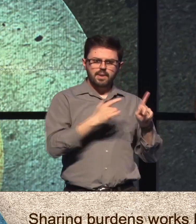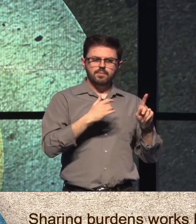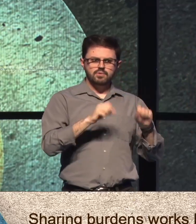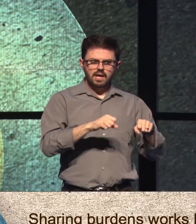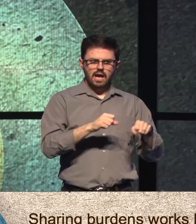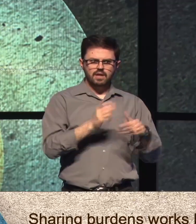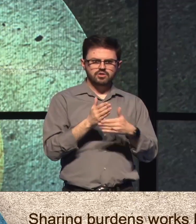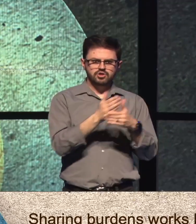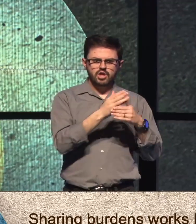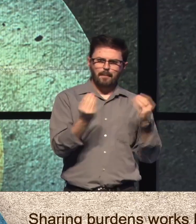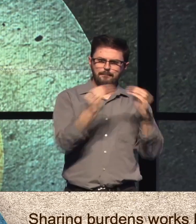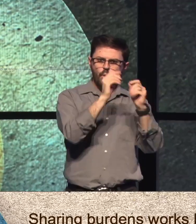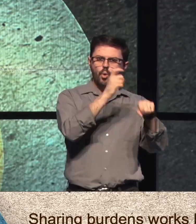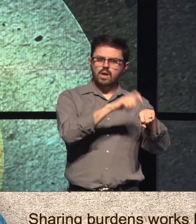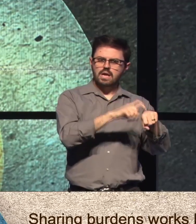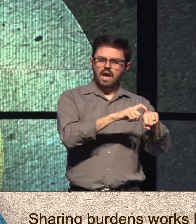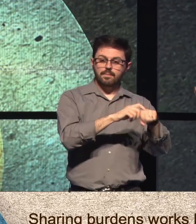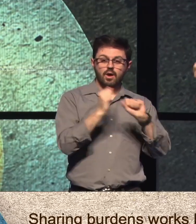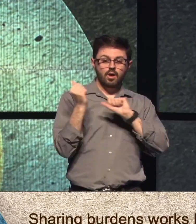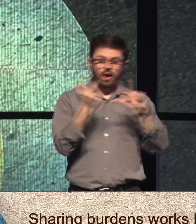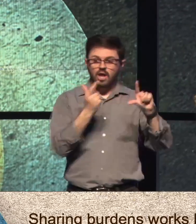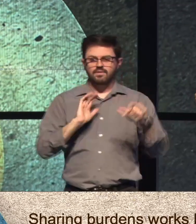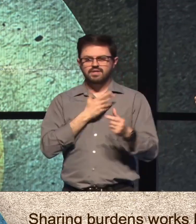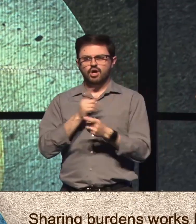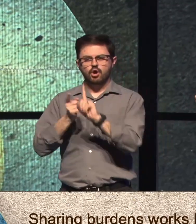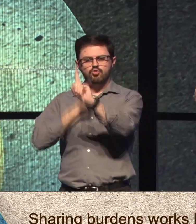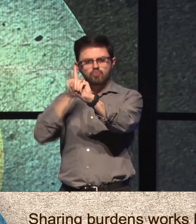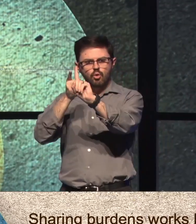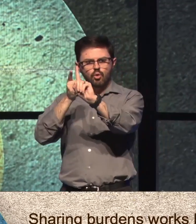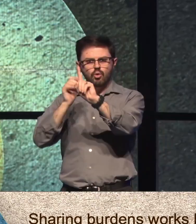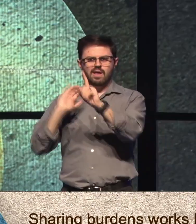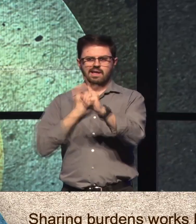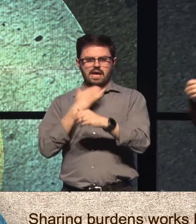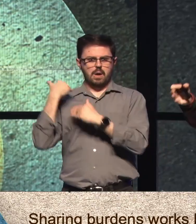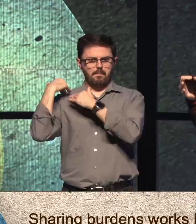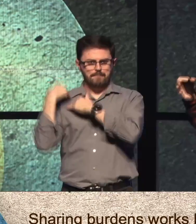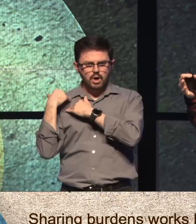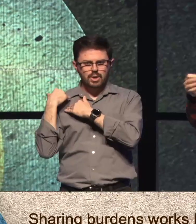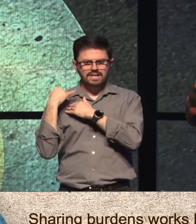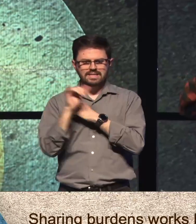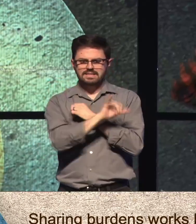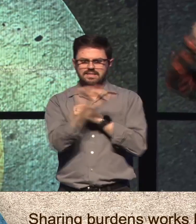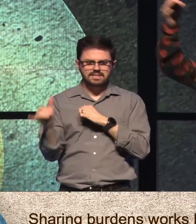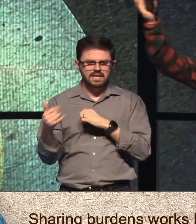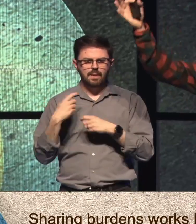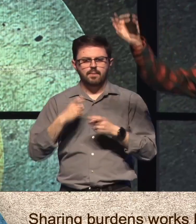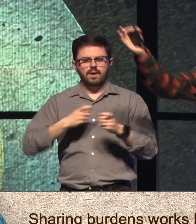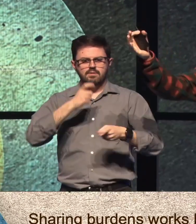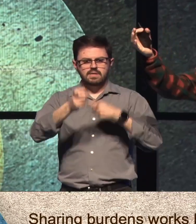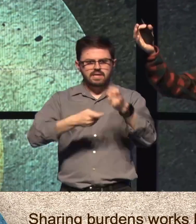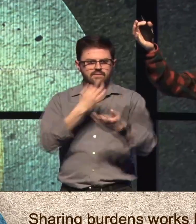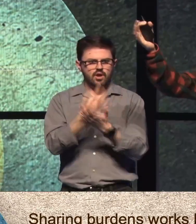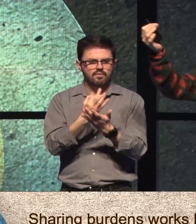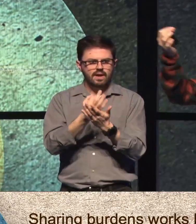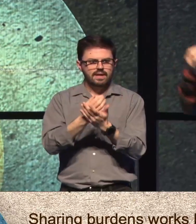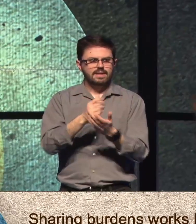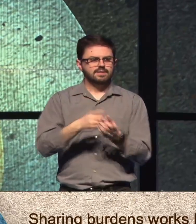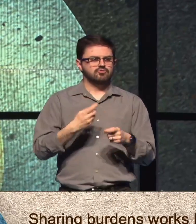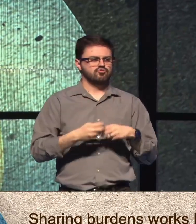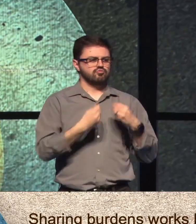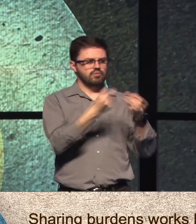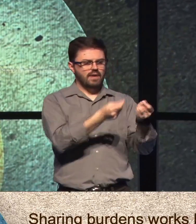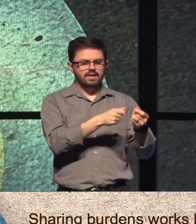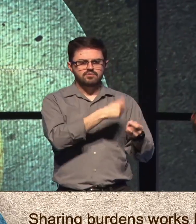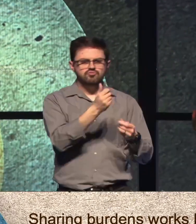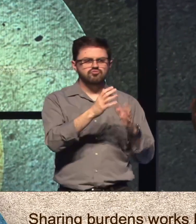We all share the calling and the burden of giving of our finances to great works in our community, to